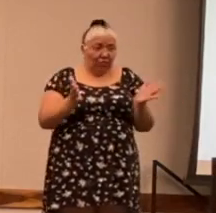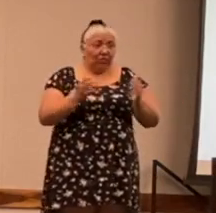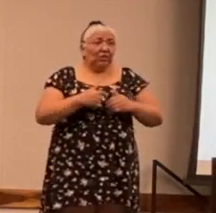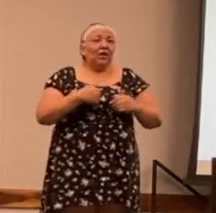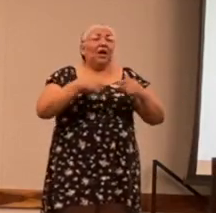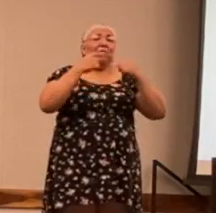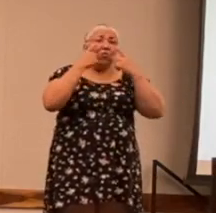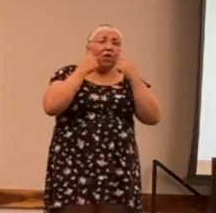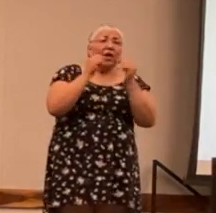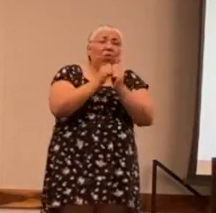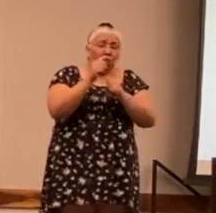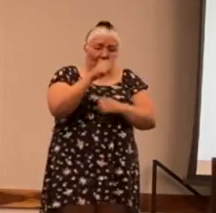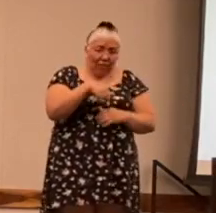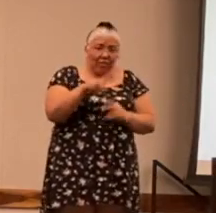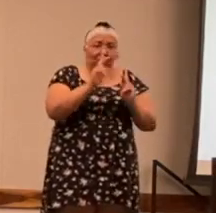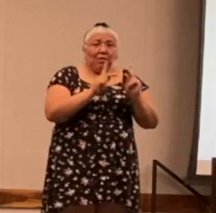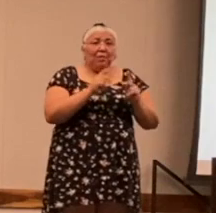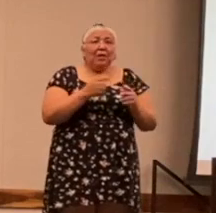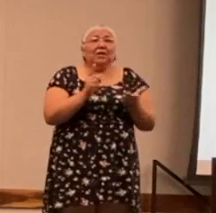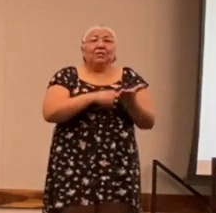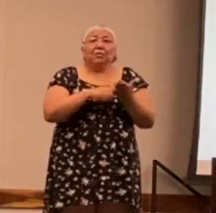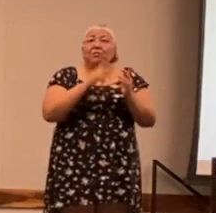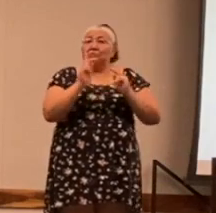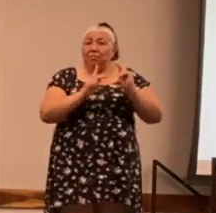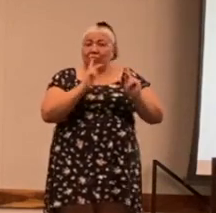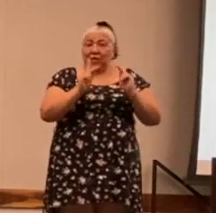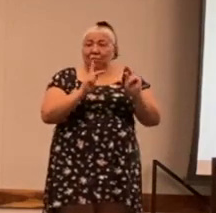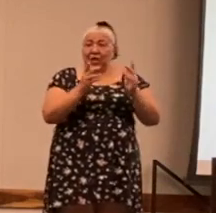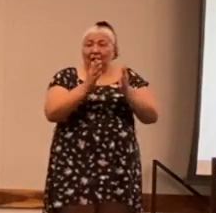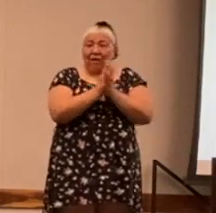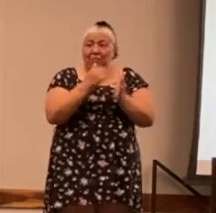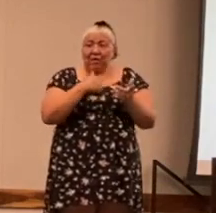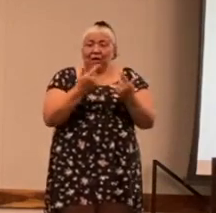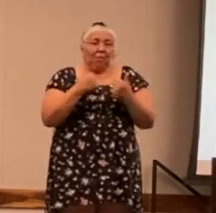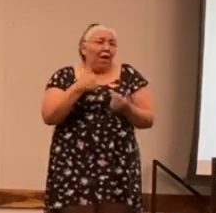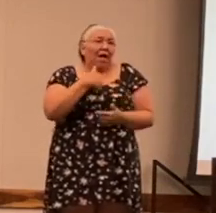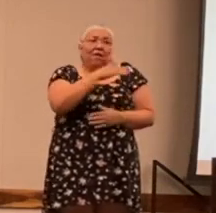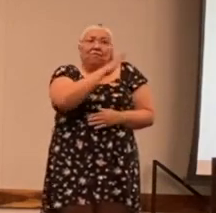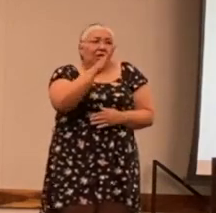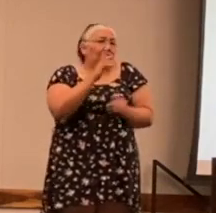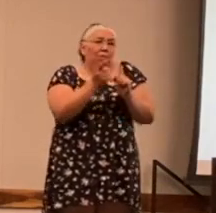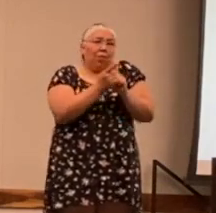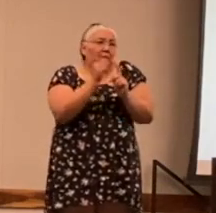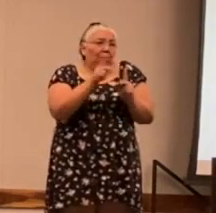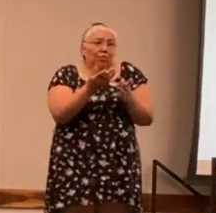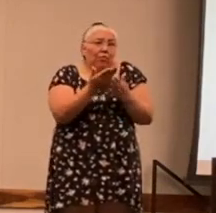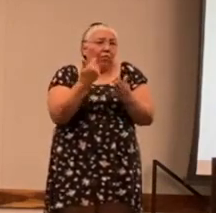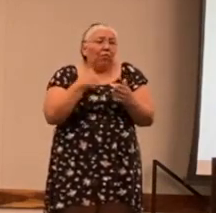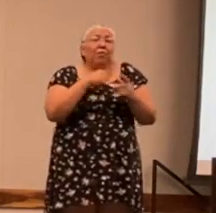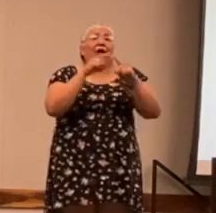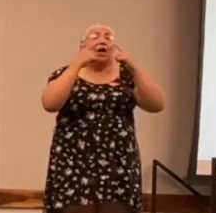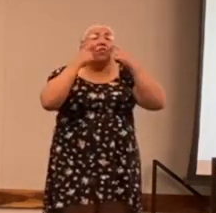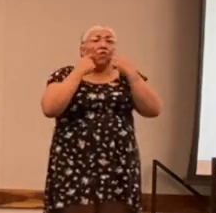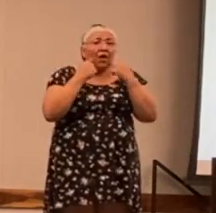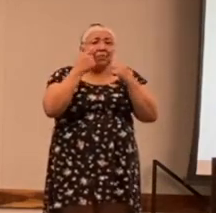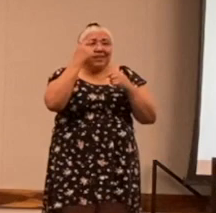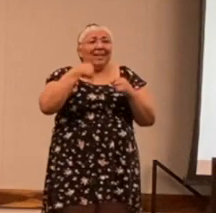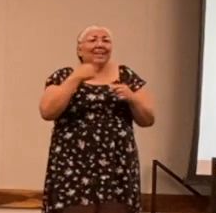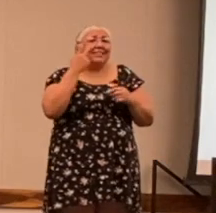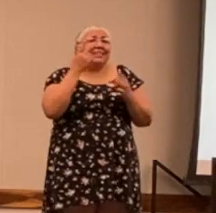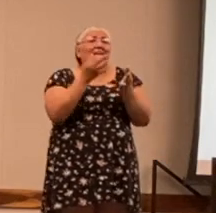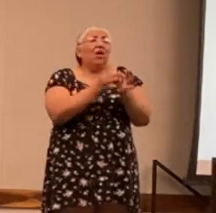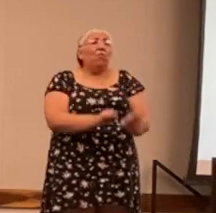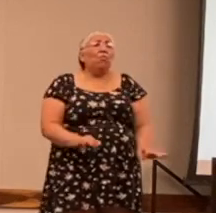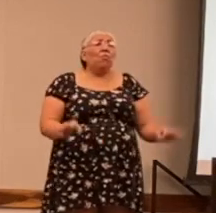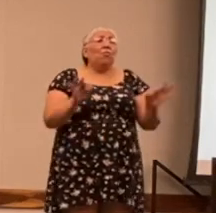I'm crying with them, right? And sometimes there are folks that ask me to come that I've never met a person before, but I cry because I see how